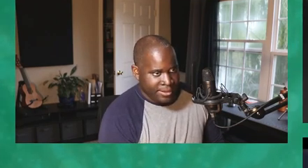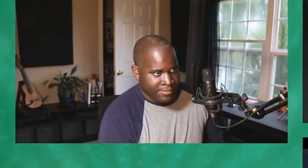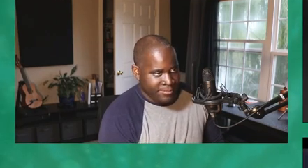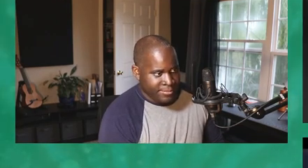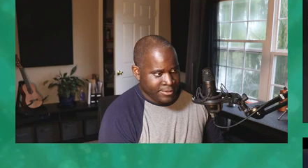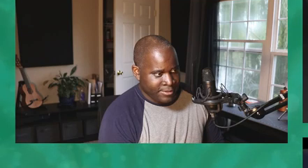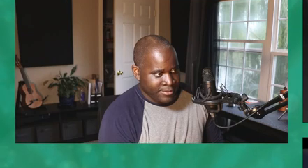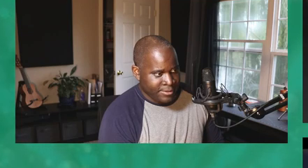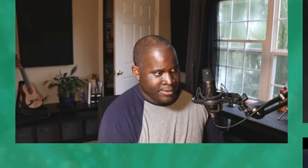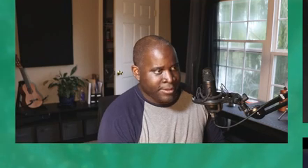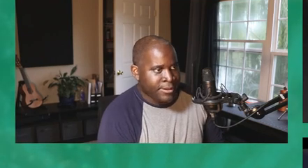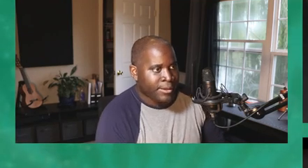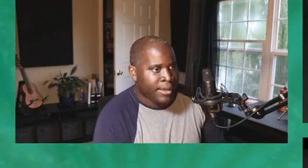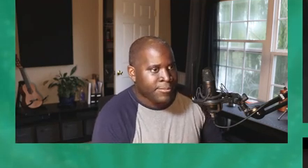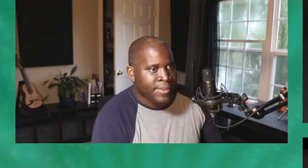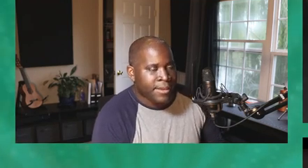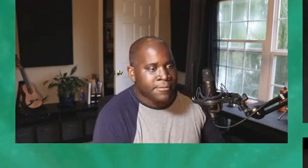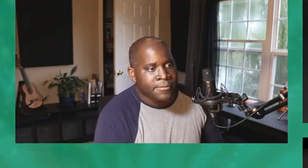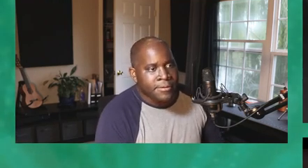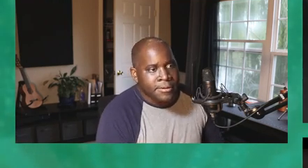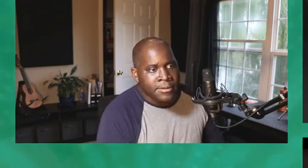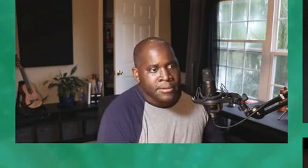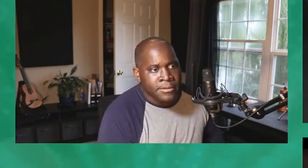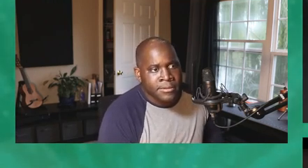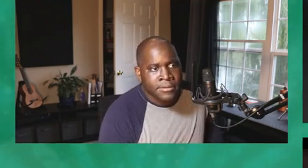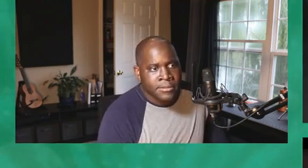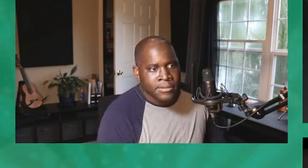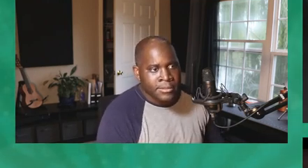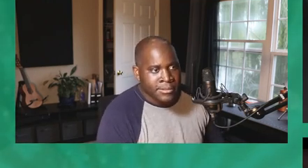Let's back up. I'm deaf.